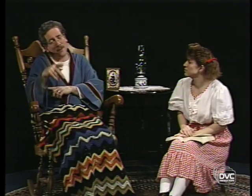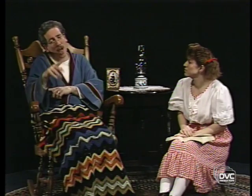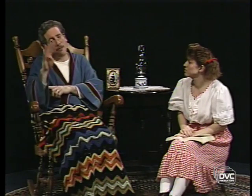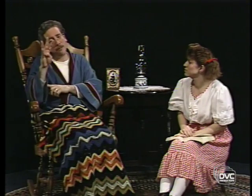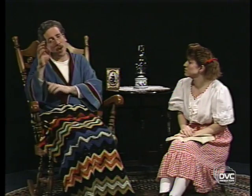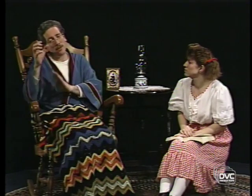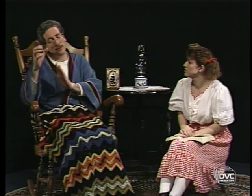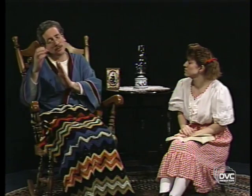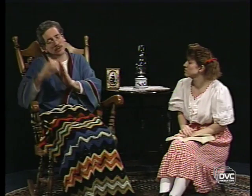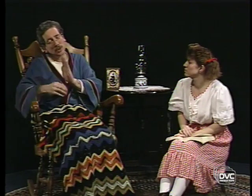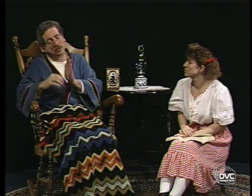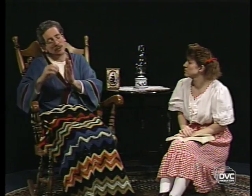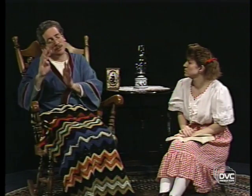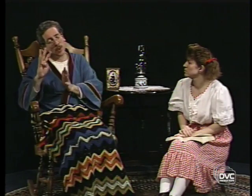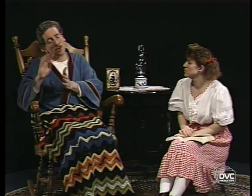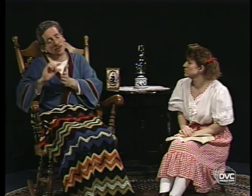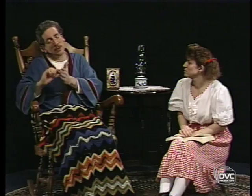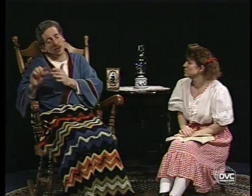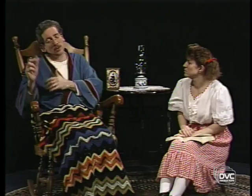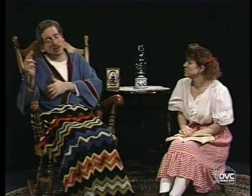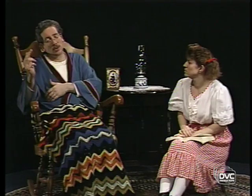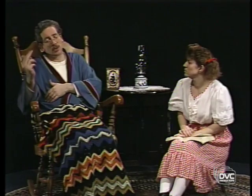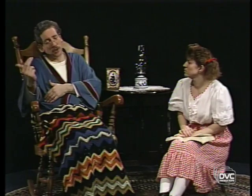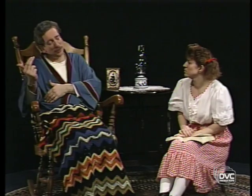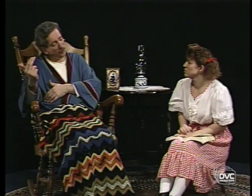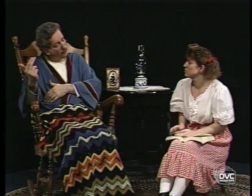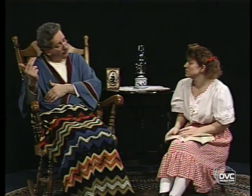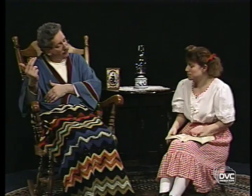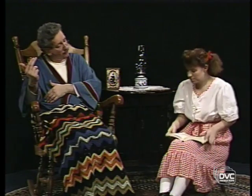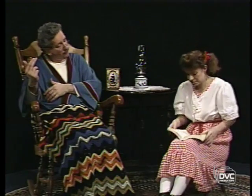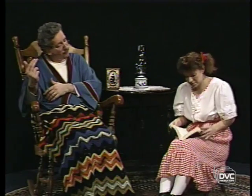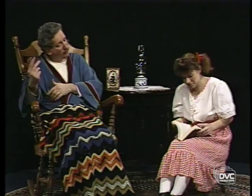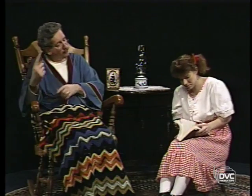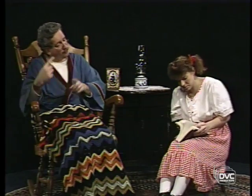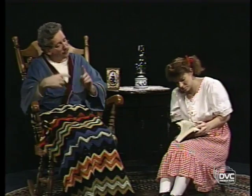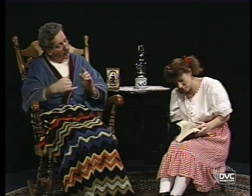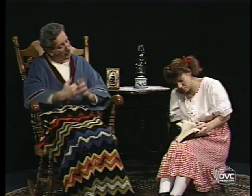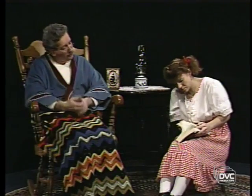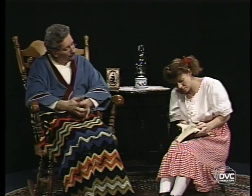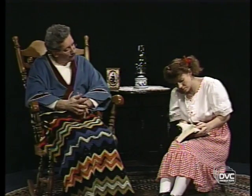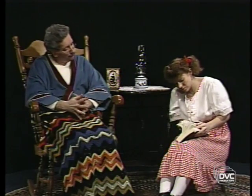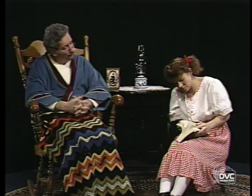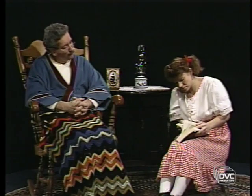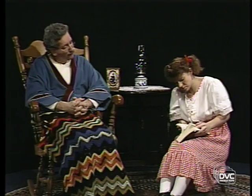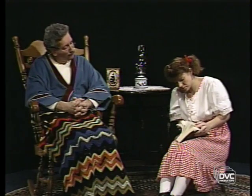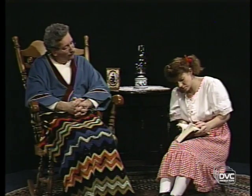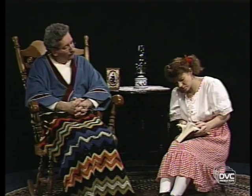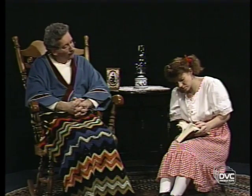heart turn to Philippians the 4th chapter in the verse 13 and read that Maggie